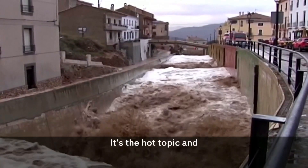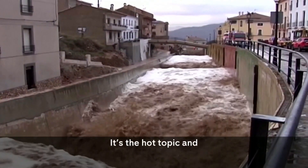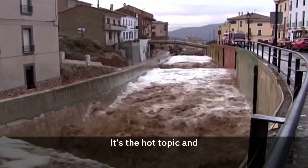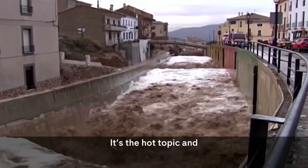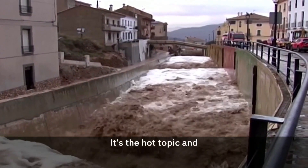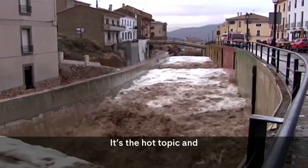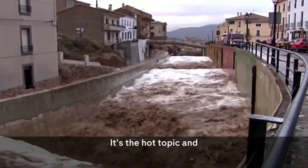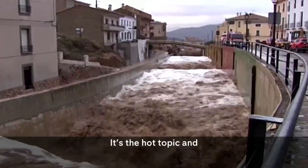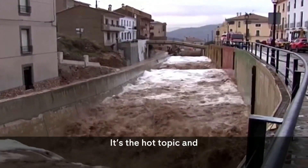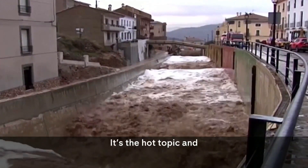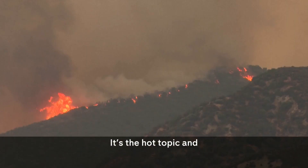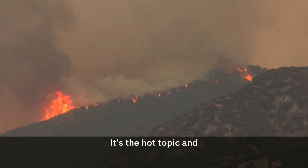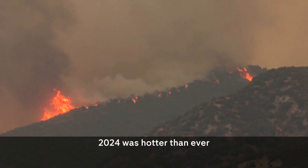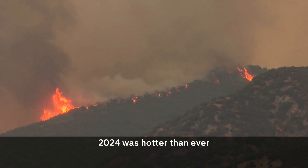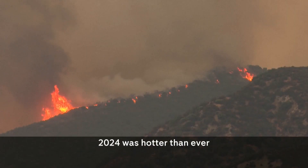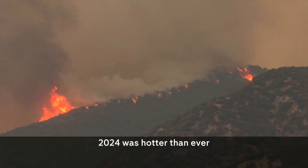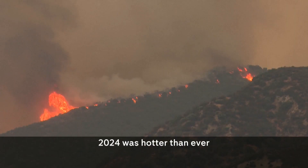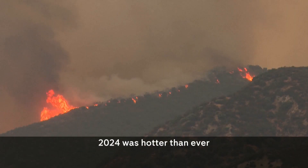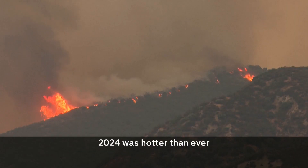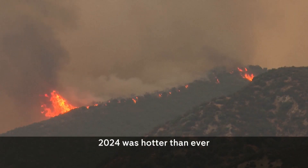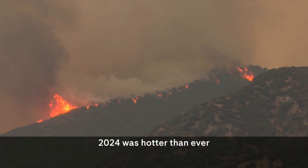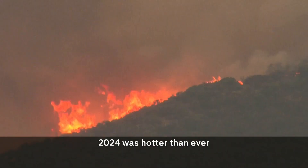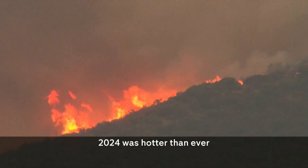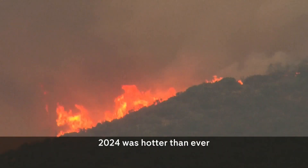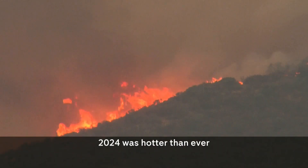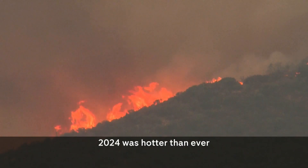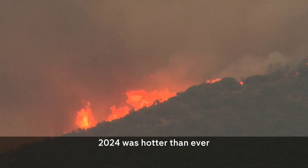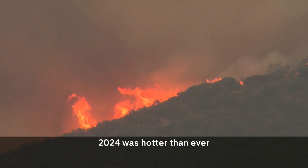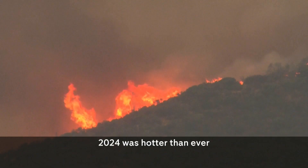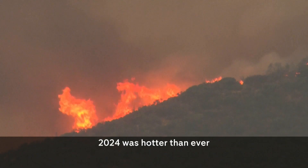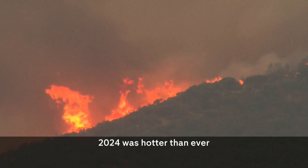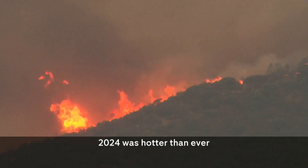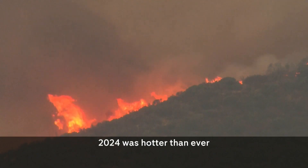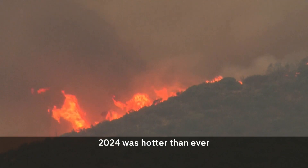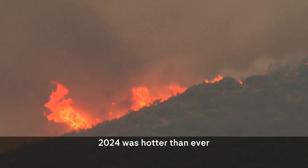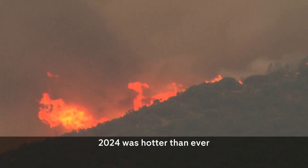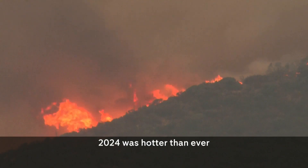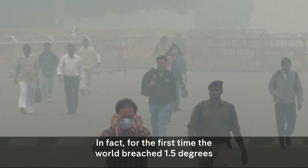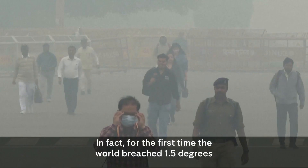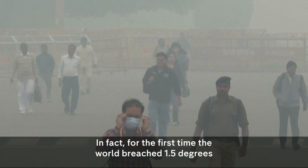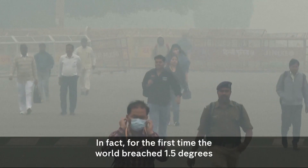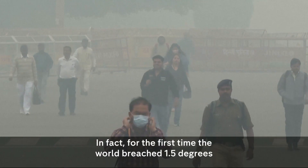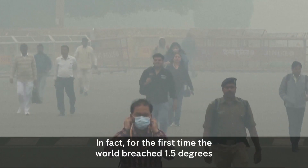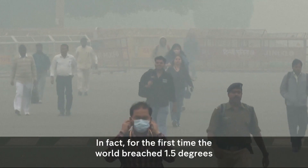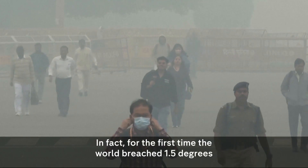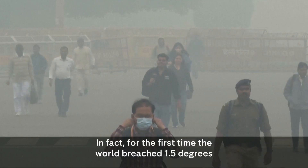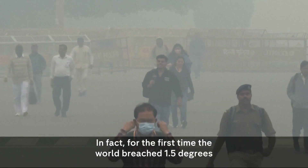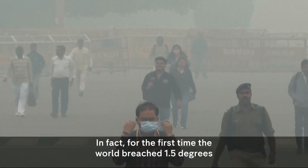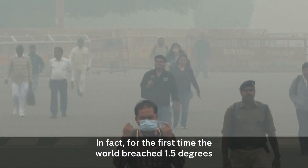It's the hot topic, and 2024 was hotter than ever. In fact, for the first